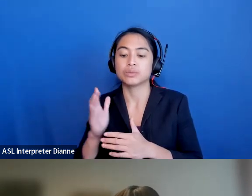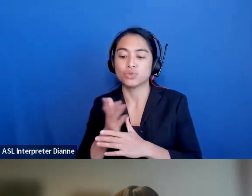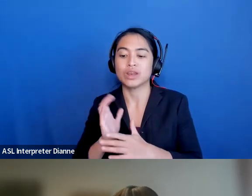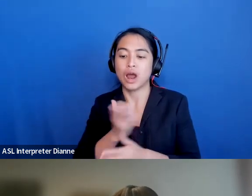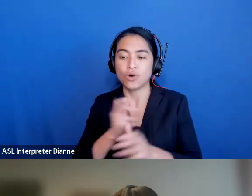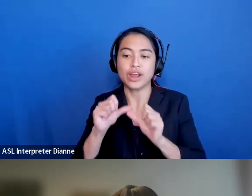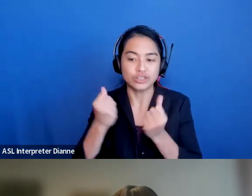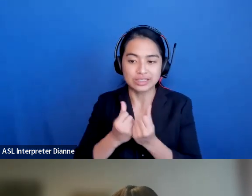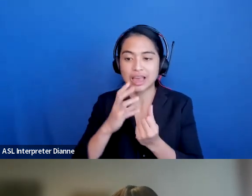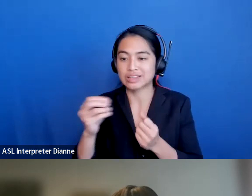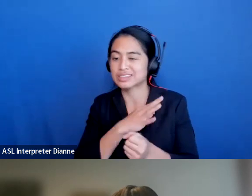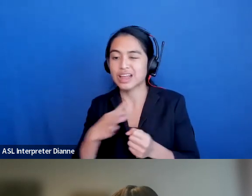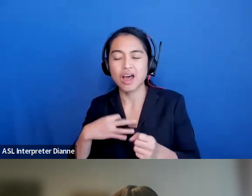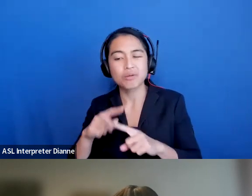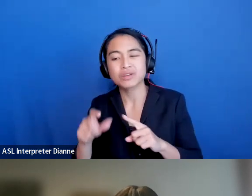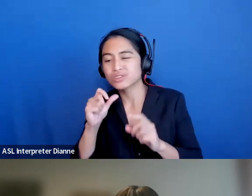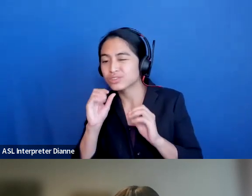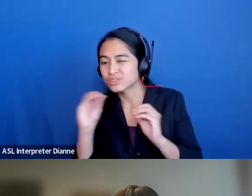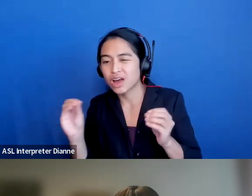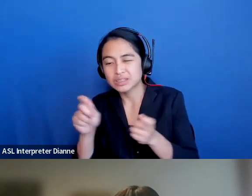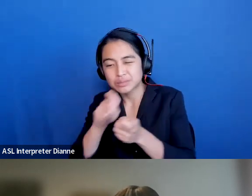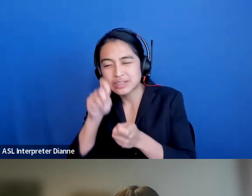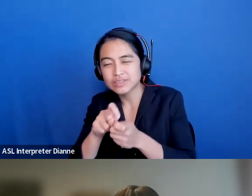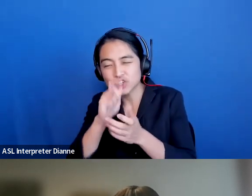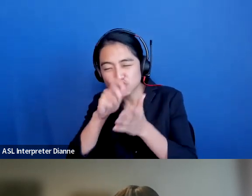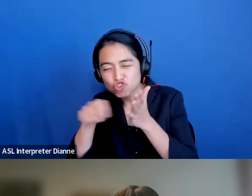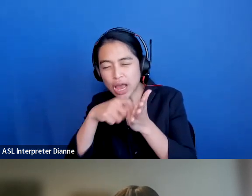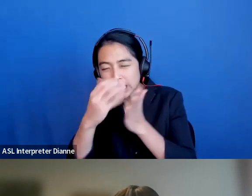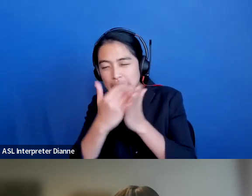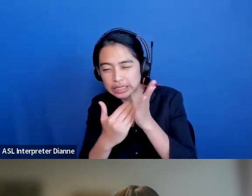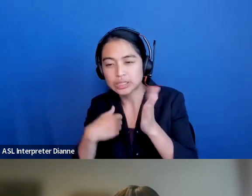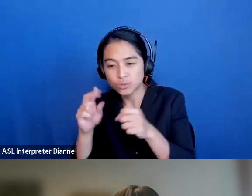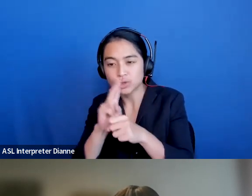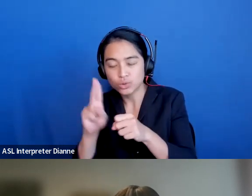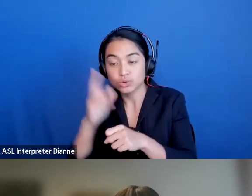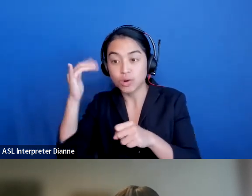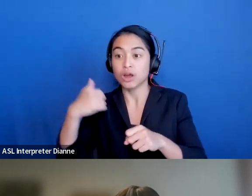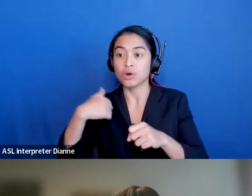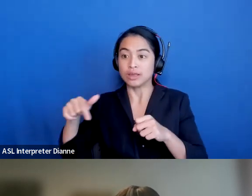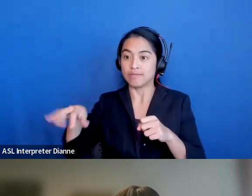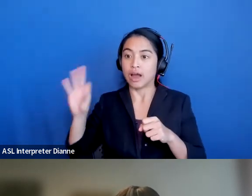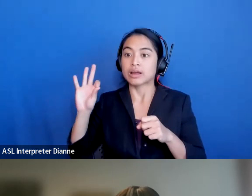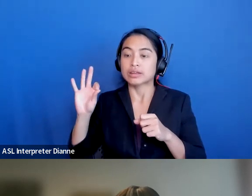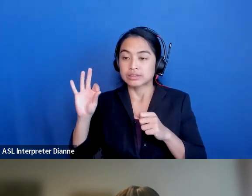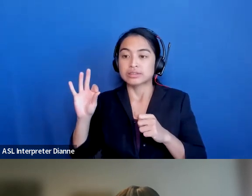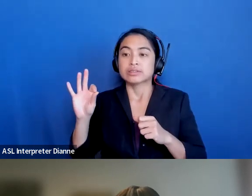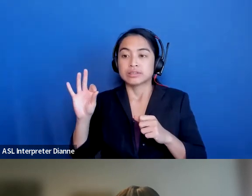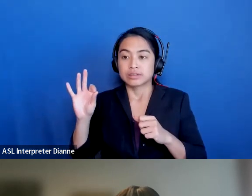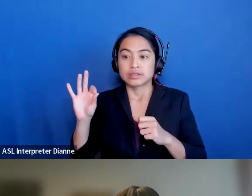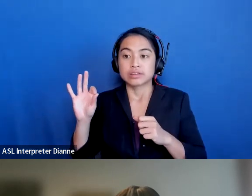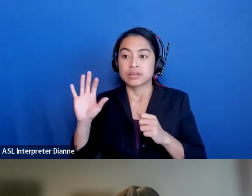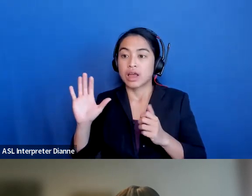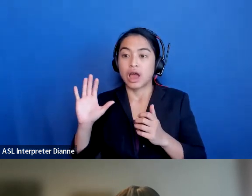our staff, but there's not necessarily a particular checklist we use, just because we find that